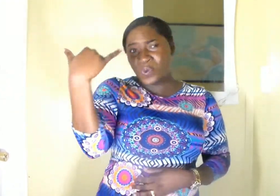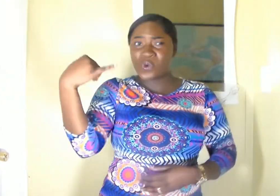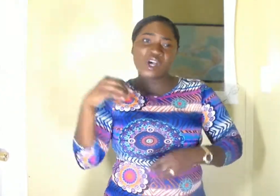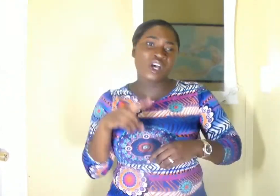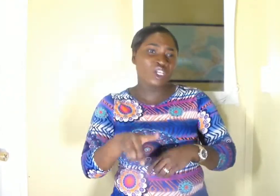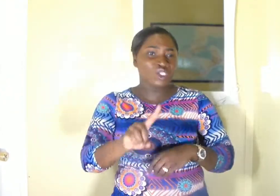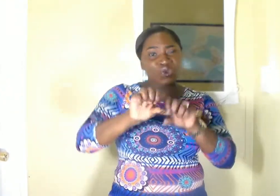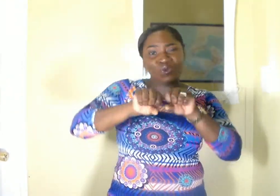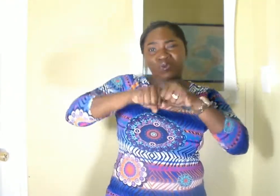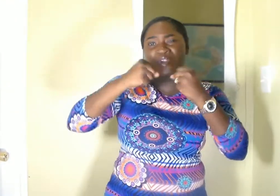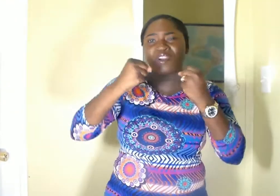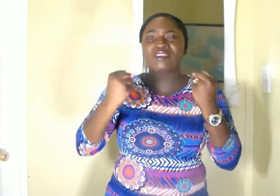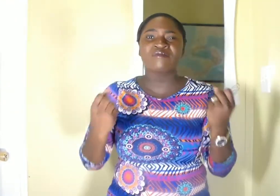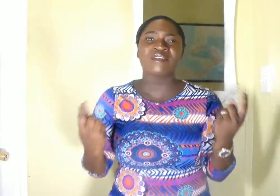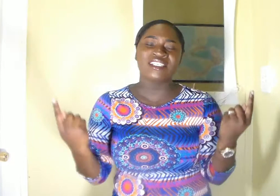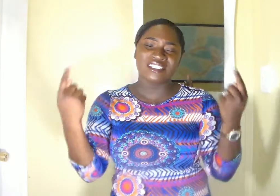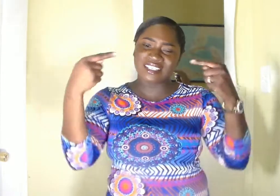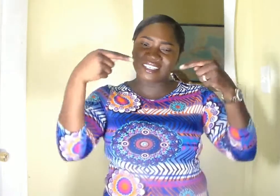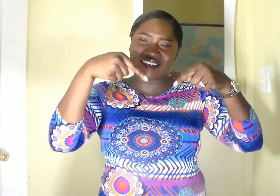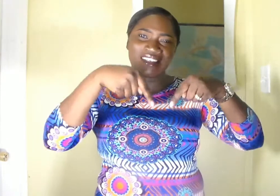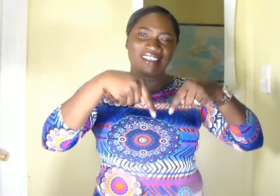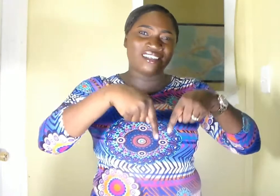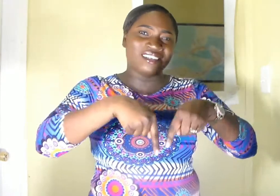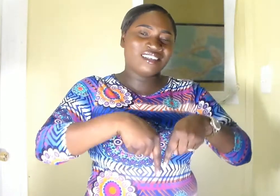Why do you break me down?